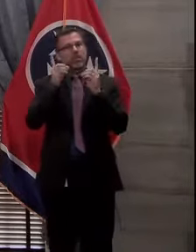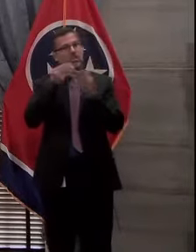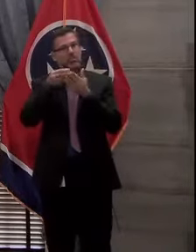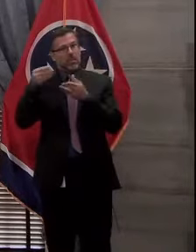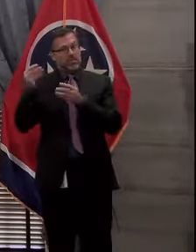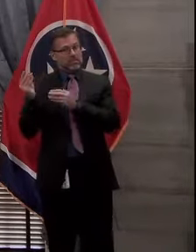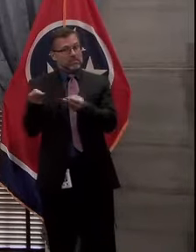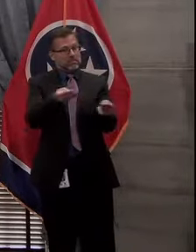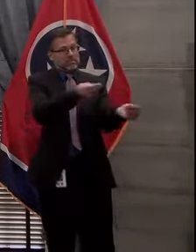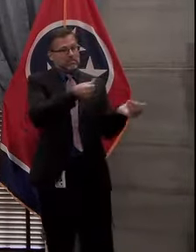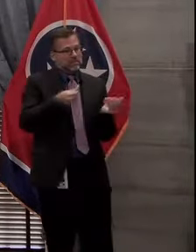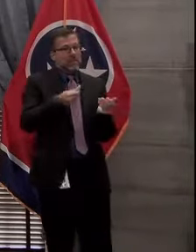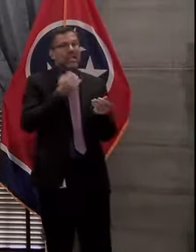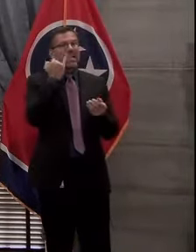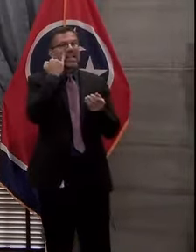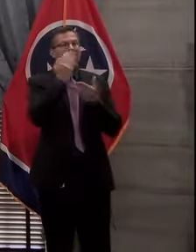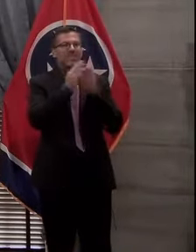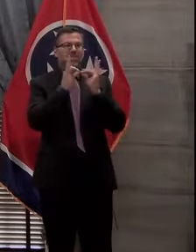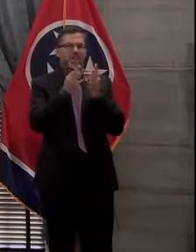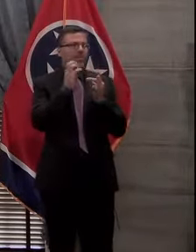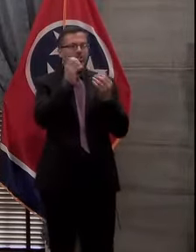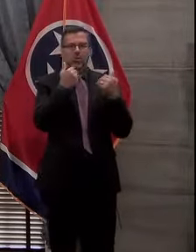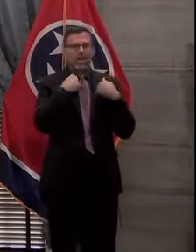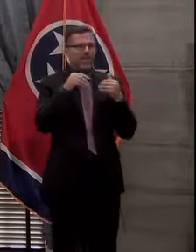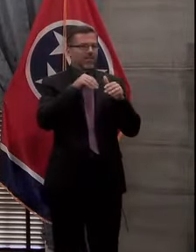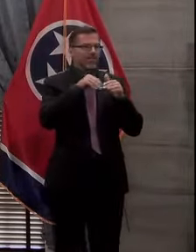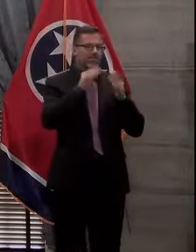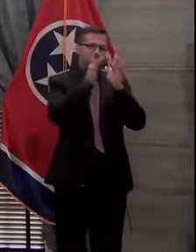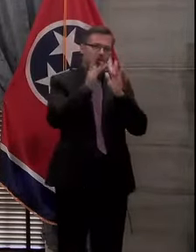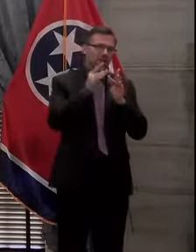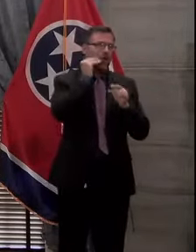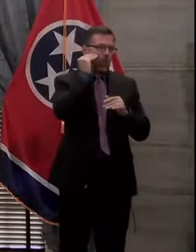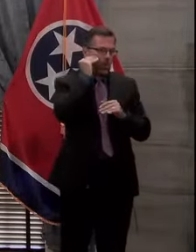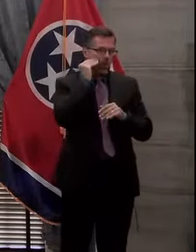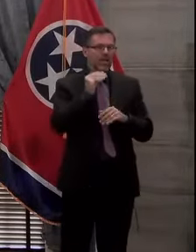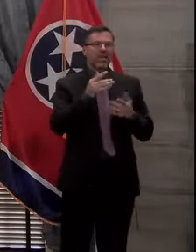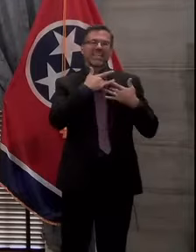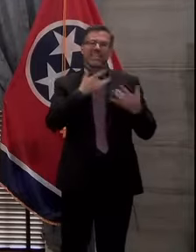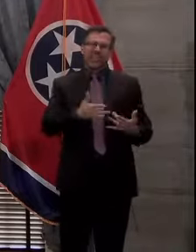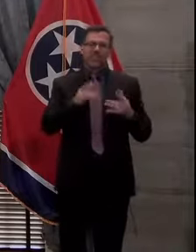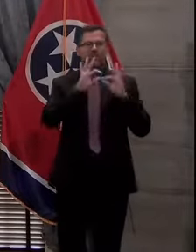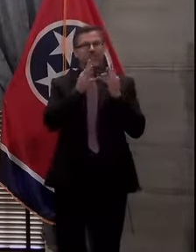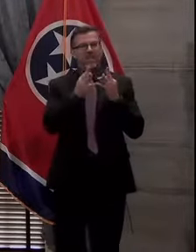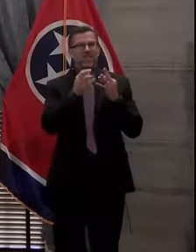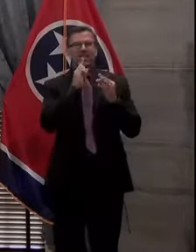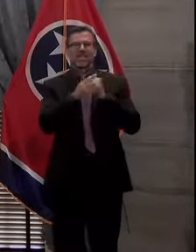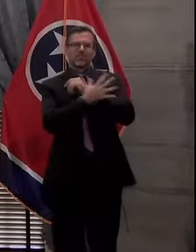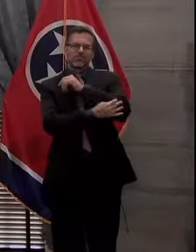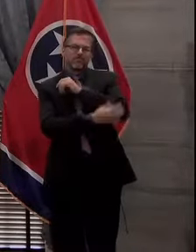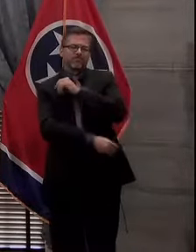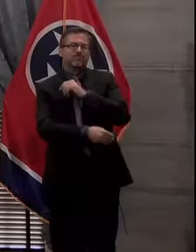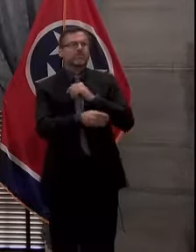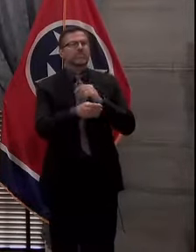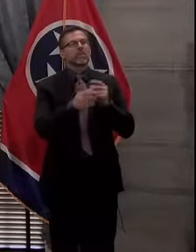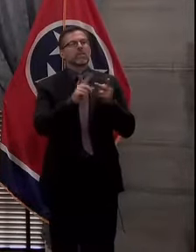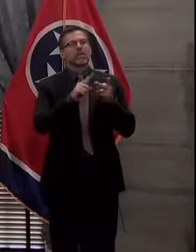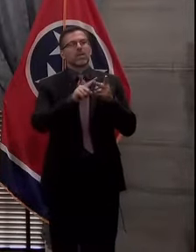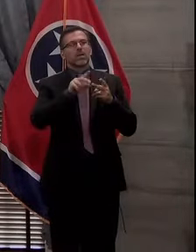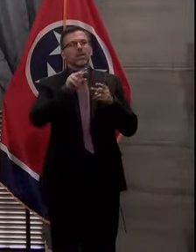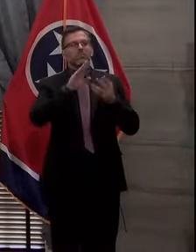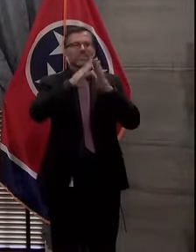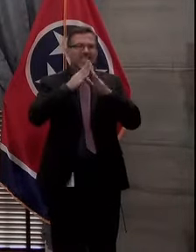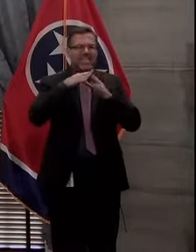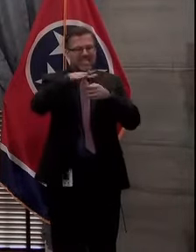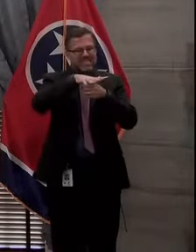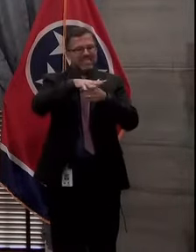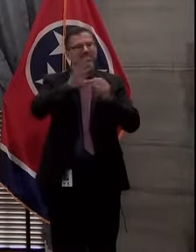purchase those for families who don't currently have access at home. That tends to be families who are either low income, many of our urban and rural families,